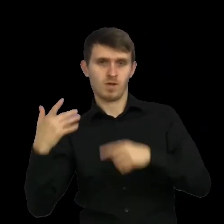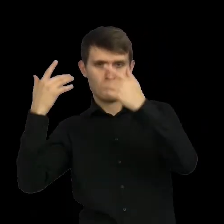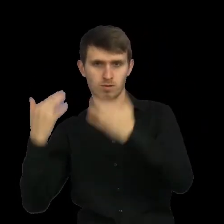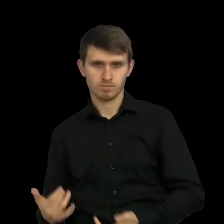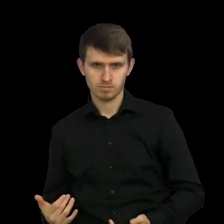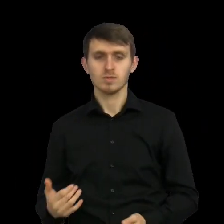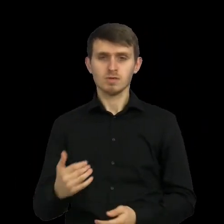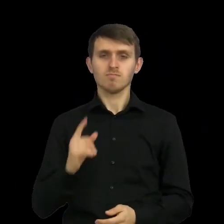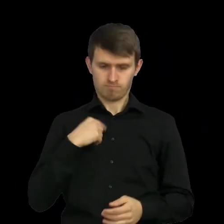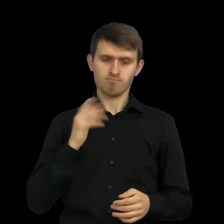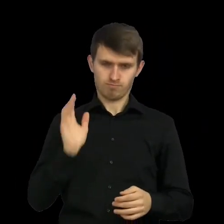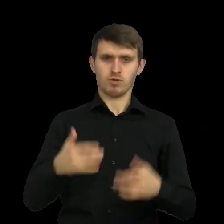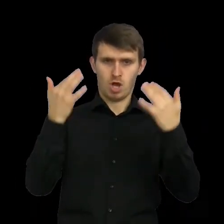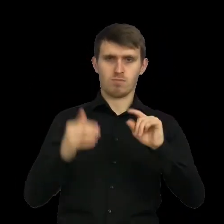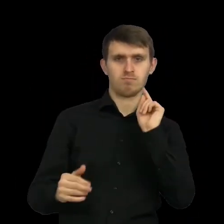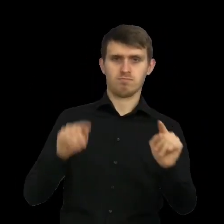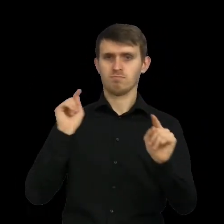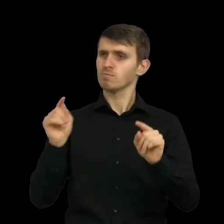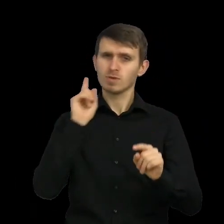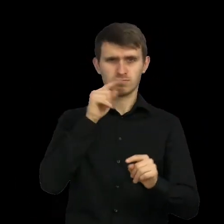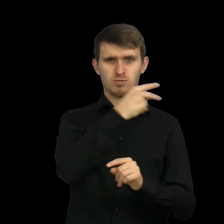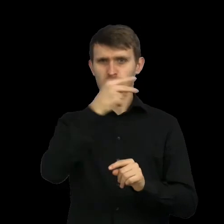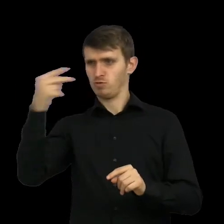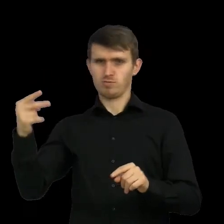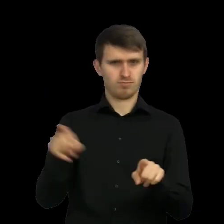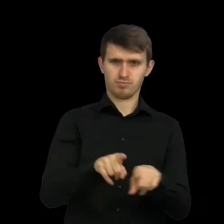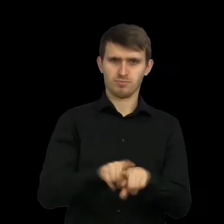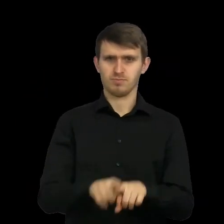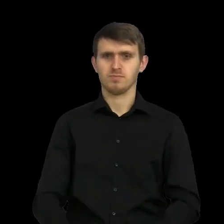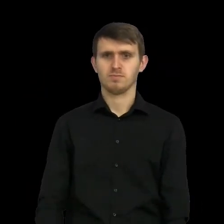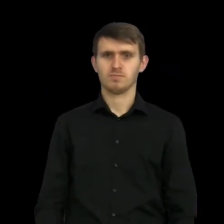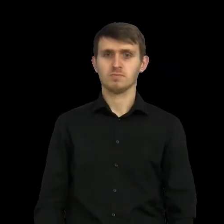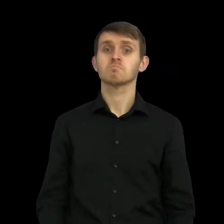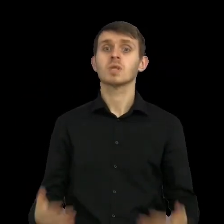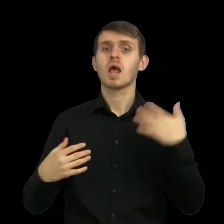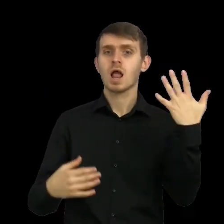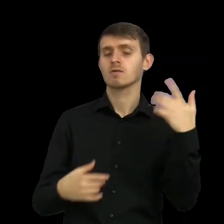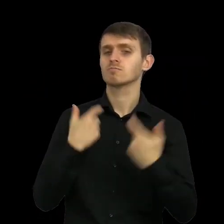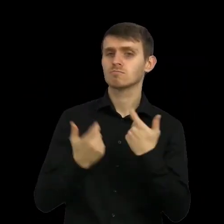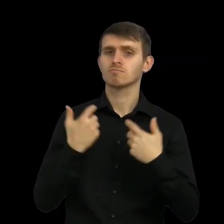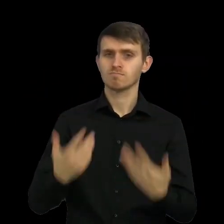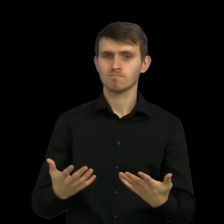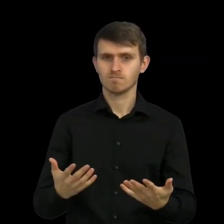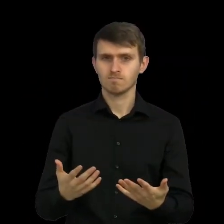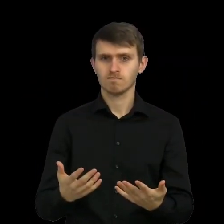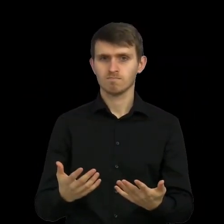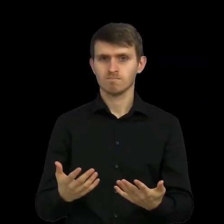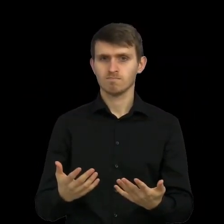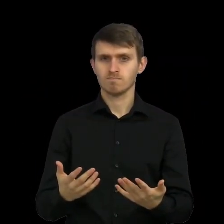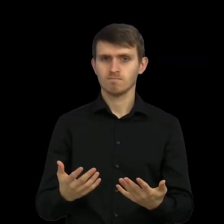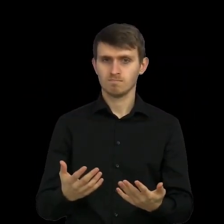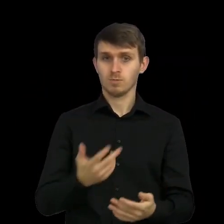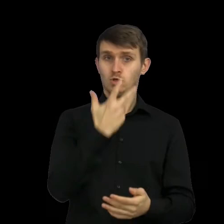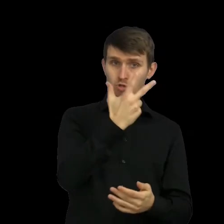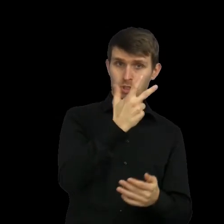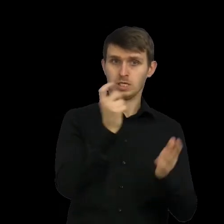side. And actually, I'll do both of these equations at the same time, because they're really the exact same equation. So what are we going to get over here on the left-hand side?